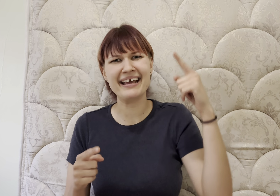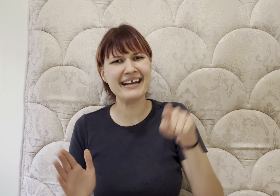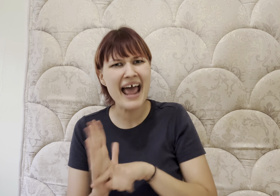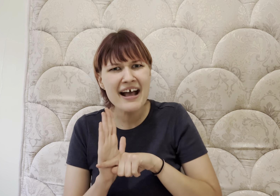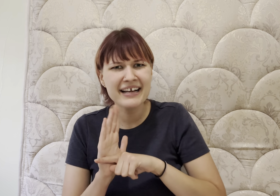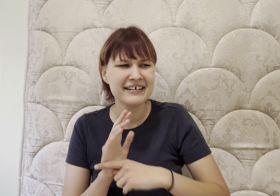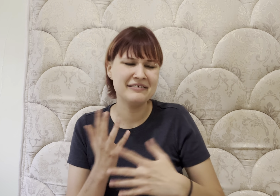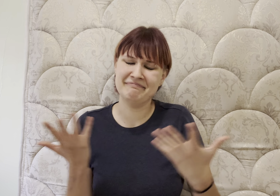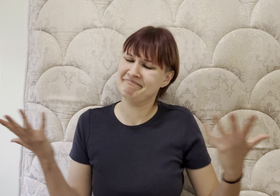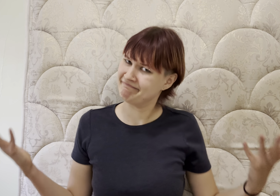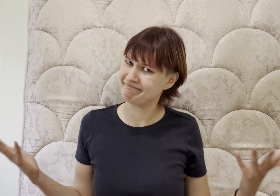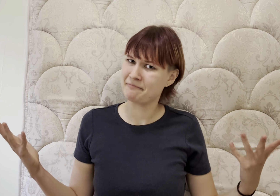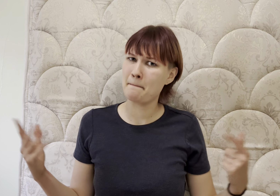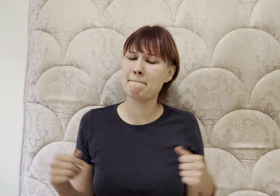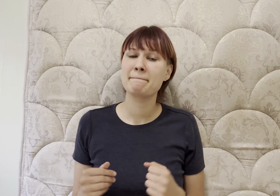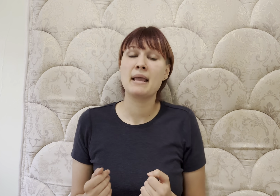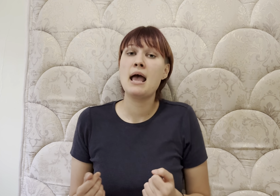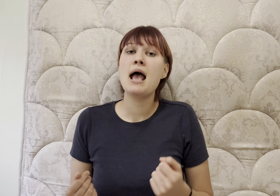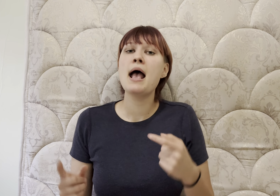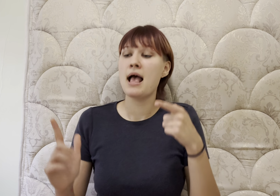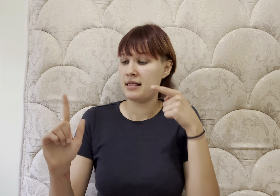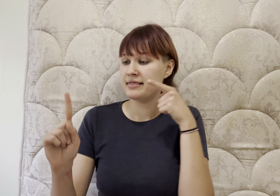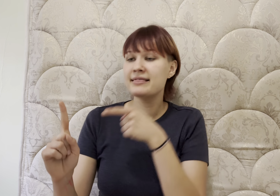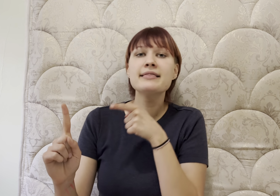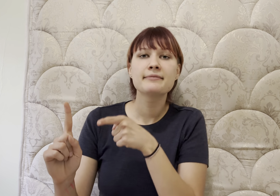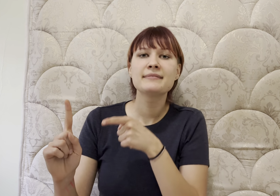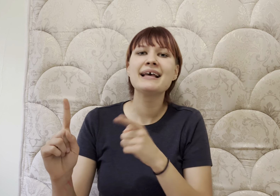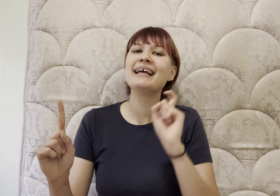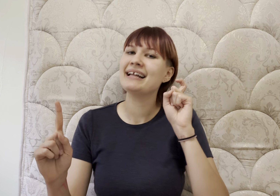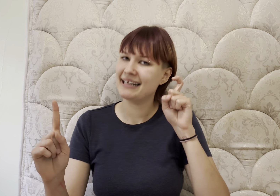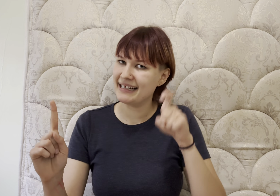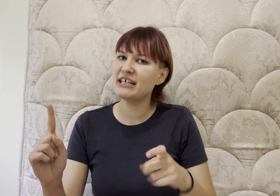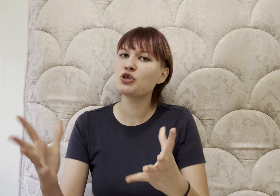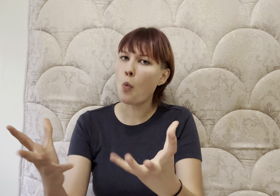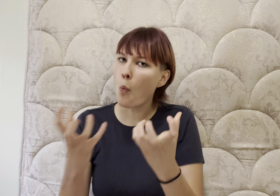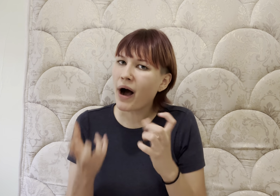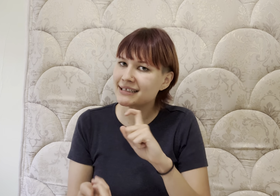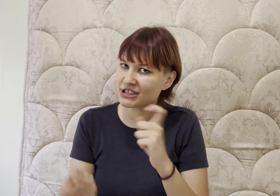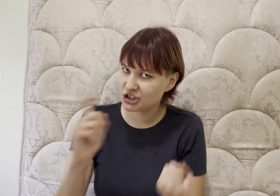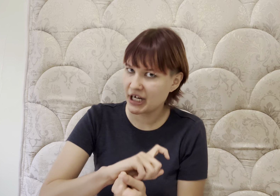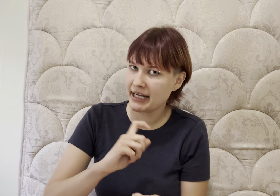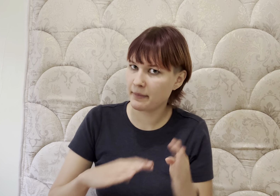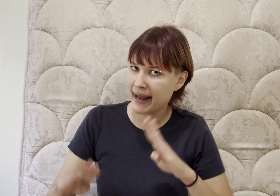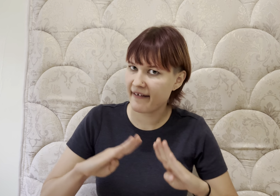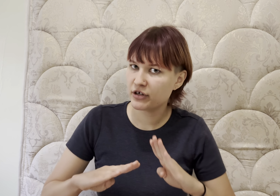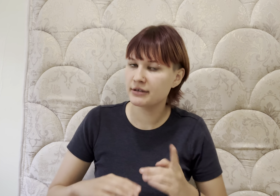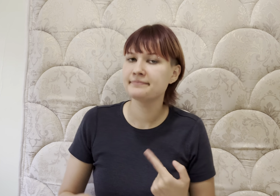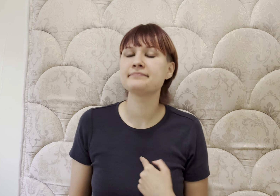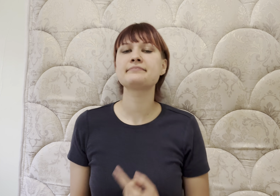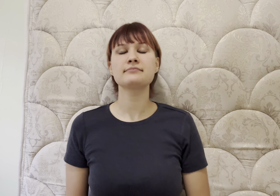effective. Therapists also need to be warm and empathetic. If you feel like your therapist is cold and